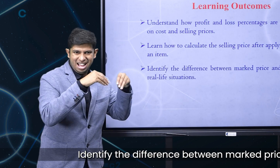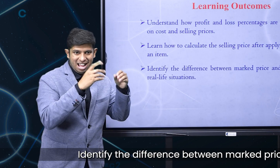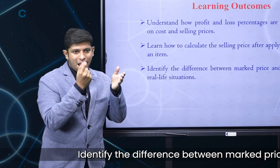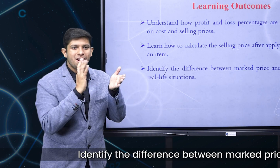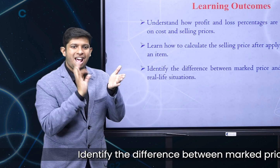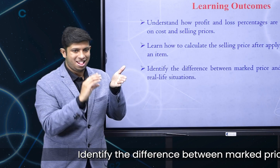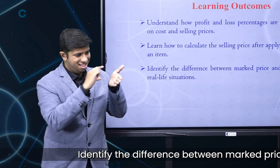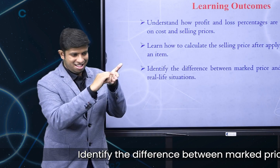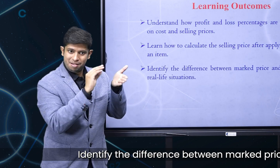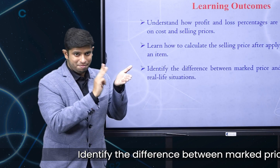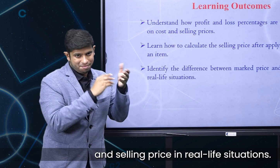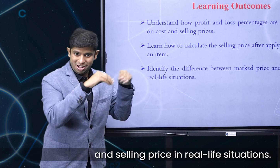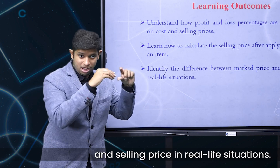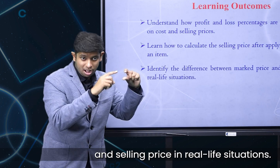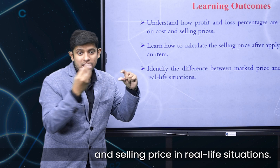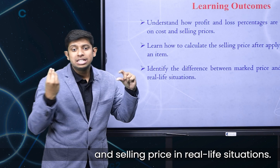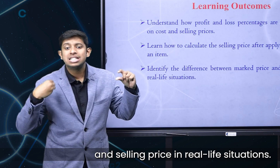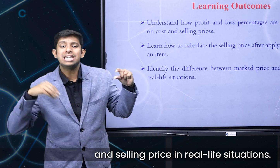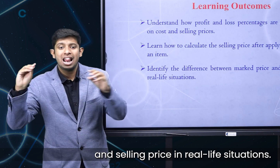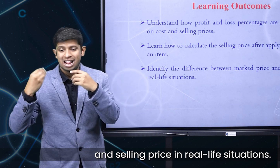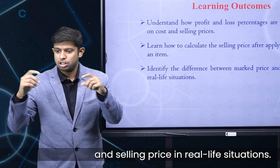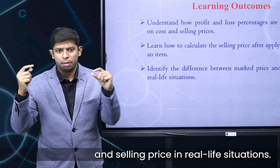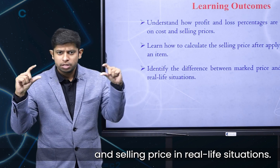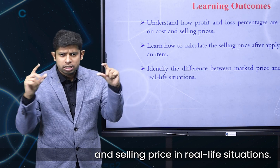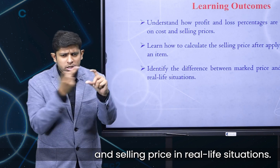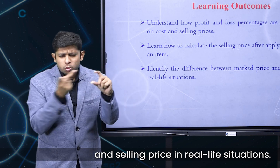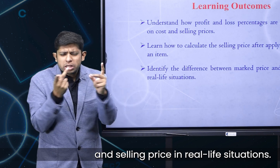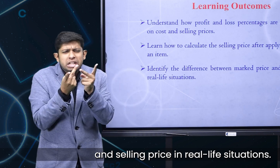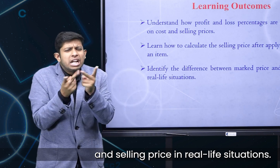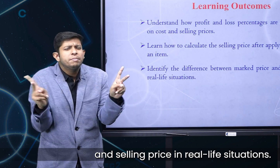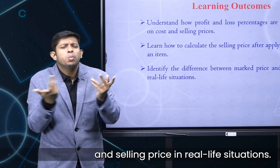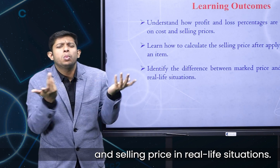Identify the difference between marked price and selling price in real-life situations.